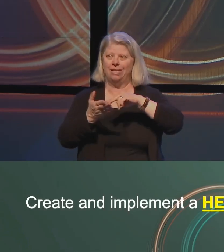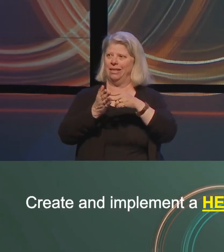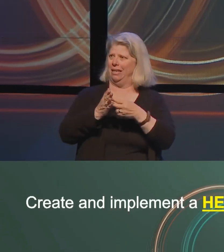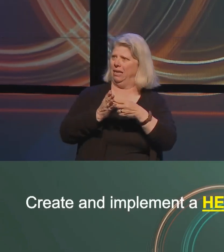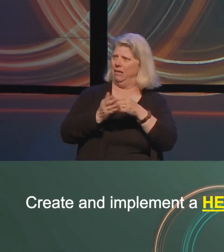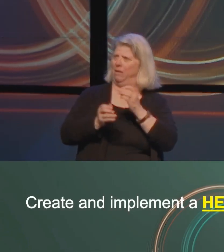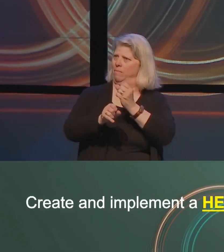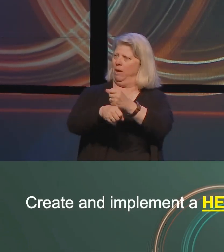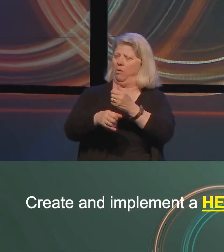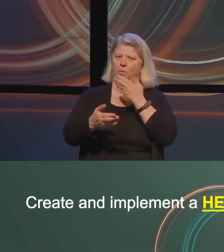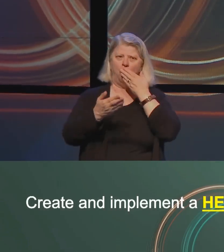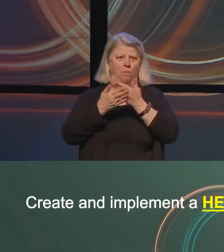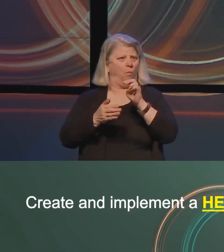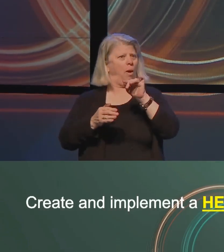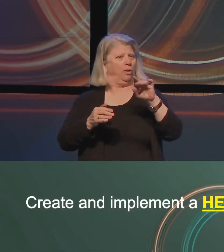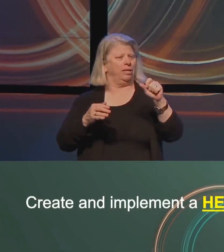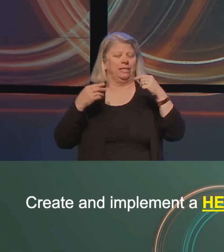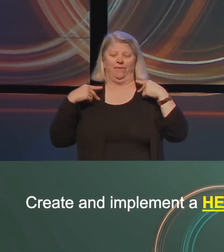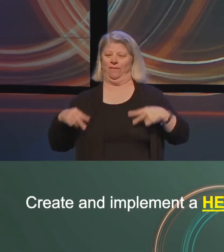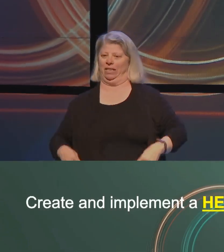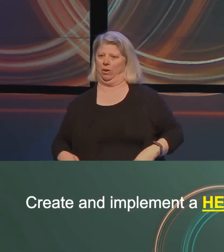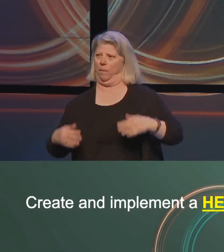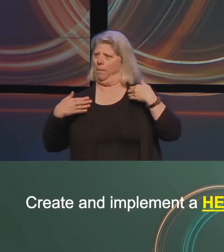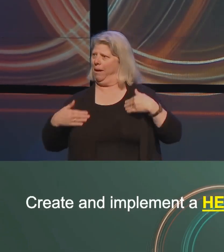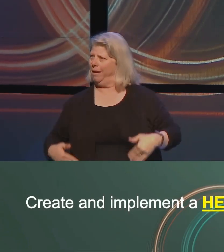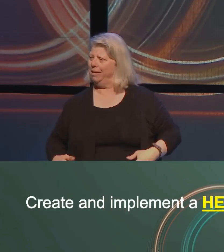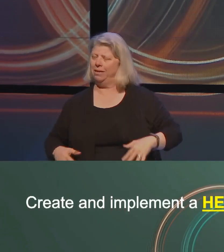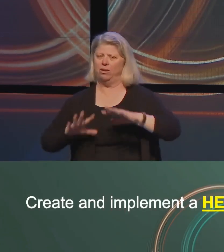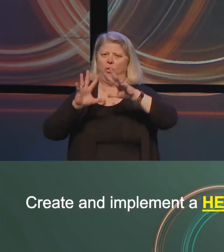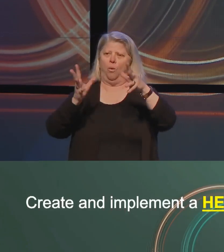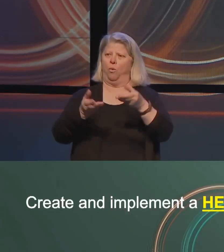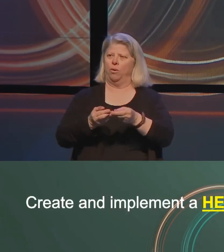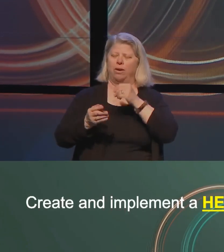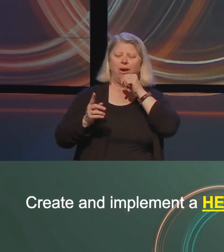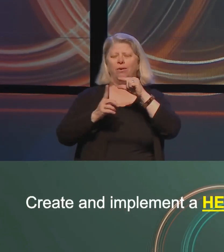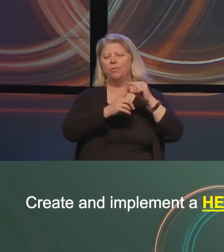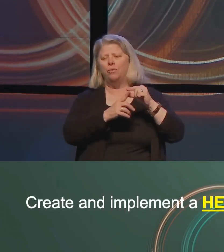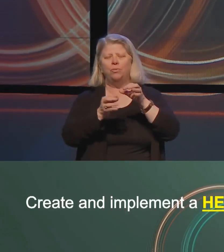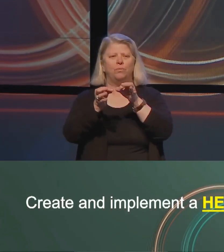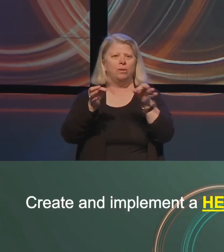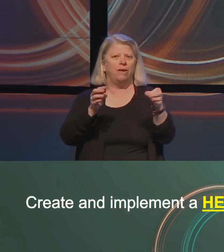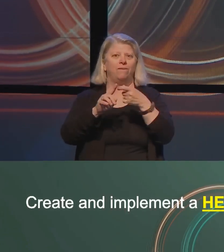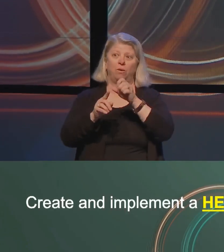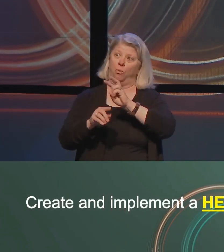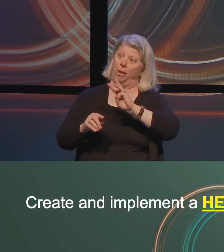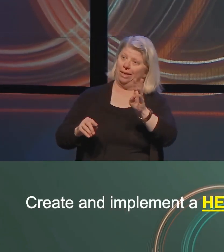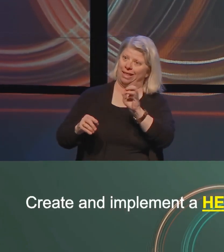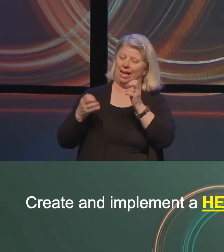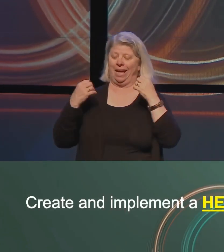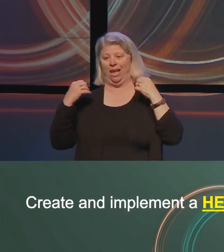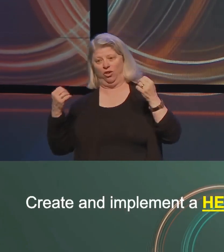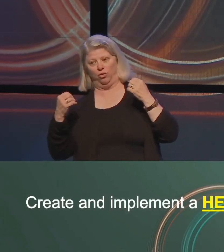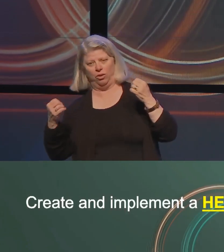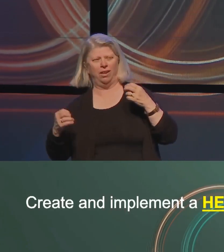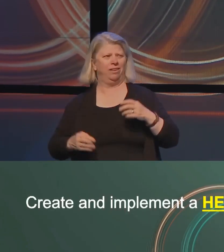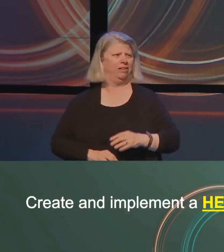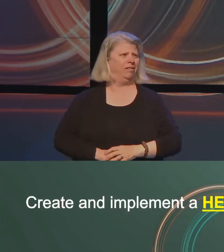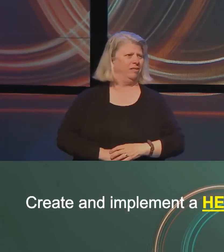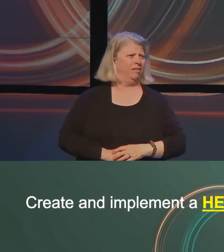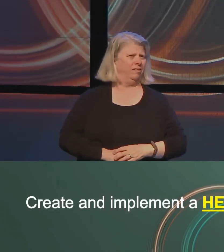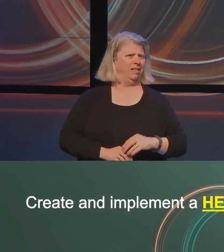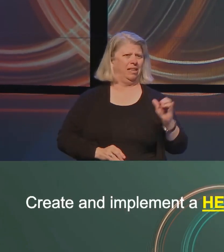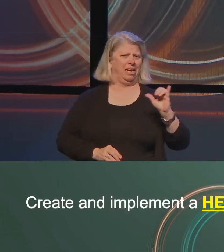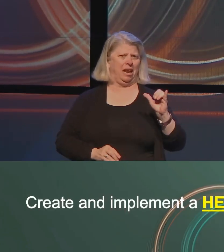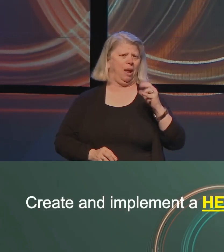right? And I can think about my physical body as a whole, not in terms and words that we get from the West, like exercise, right?